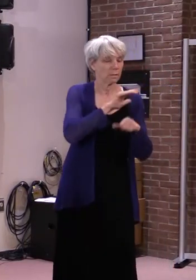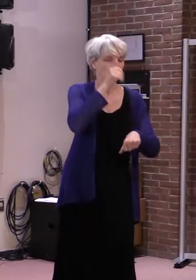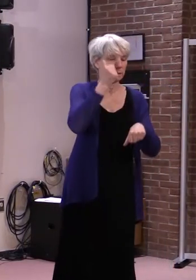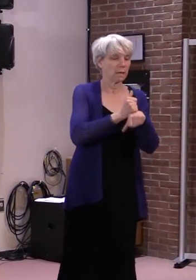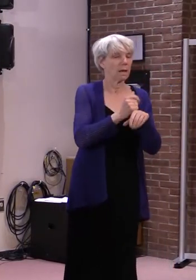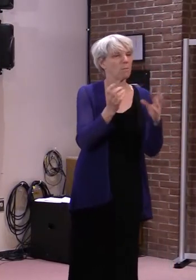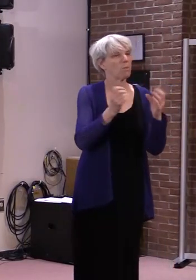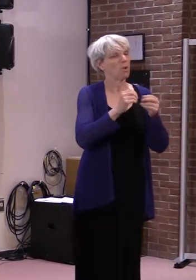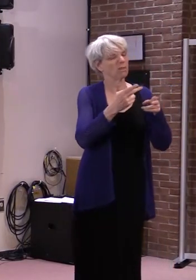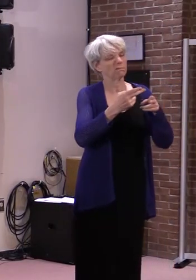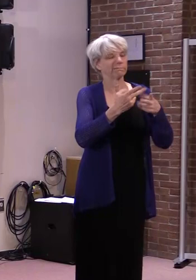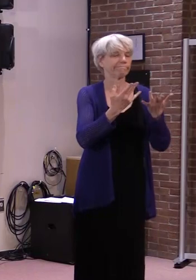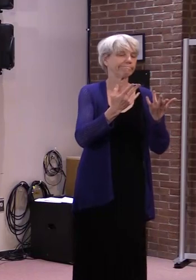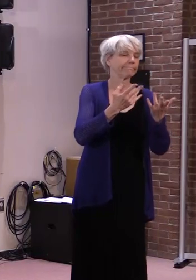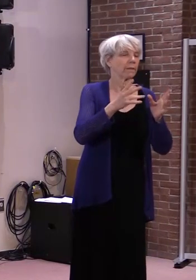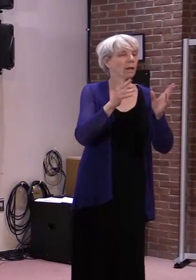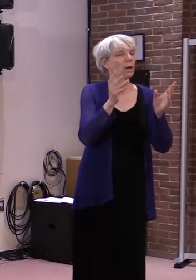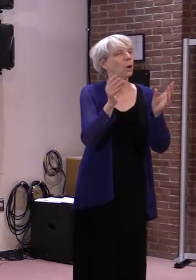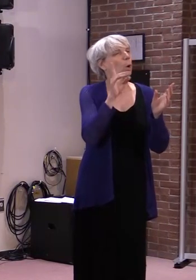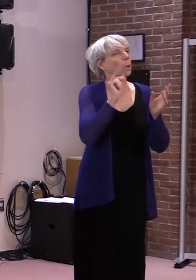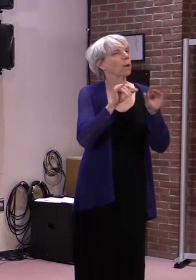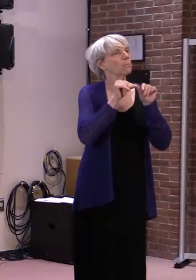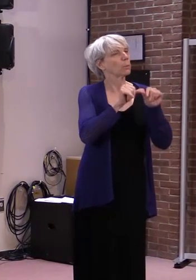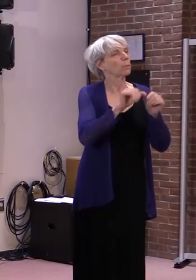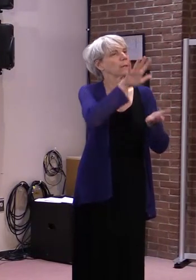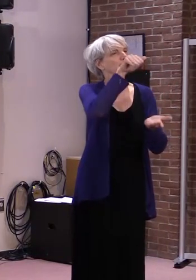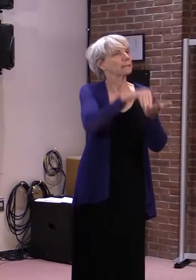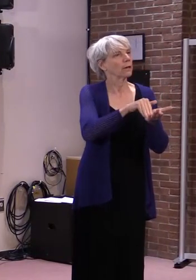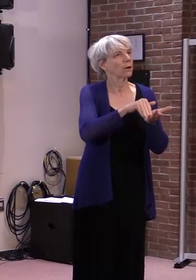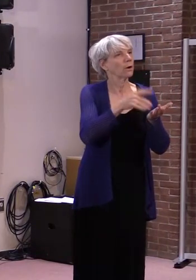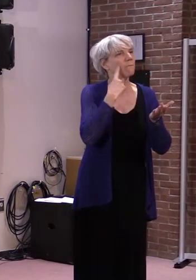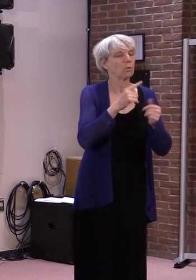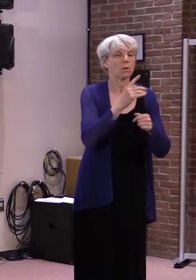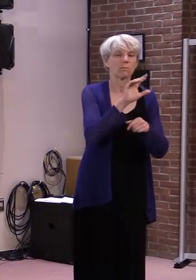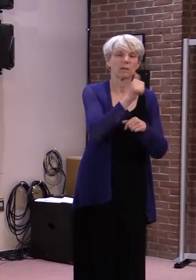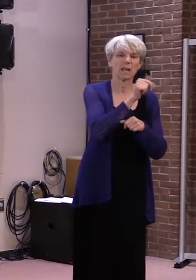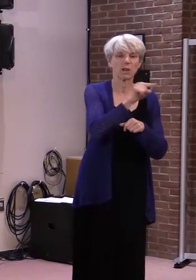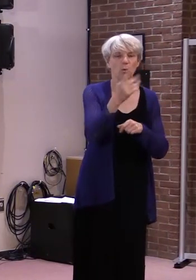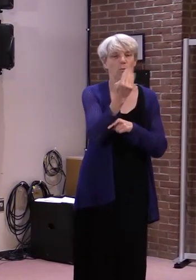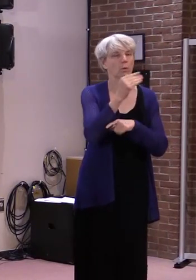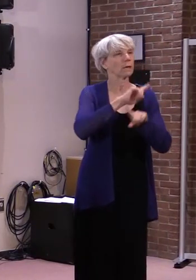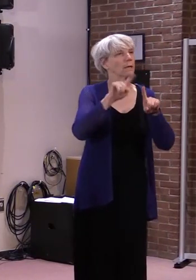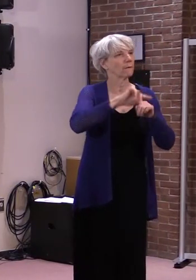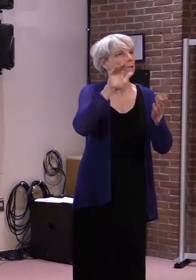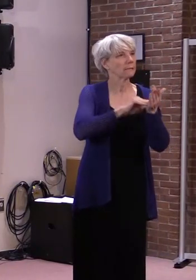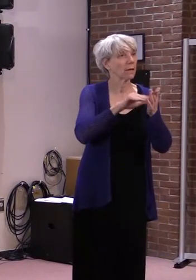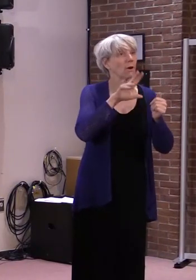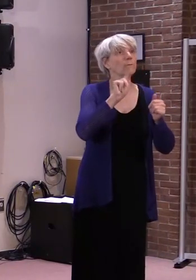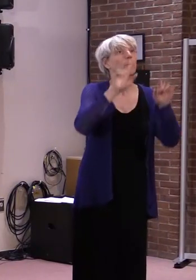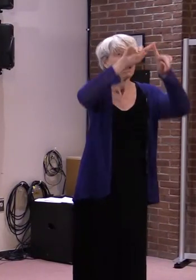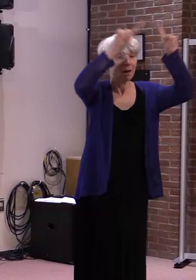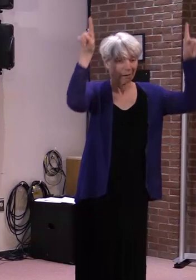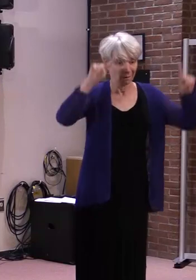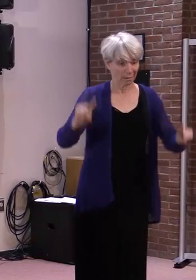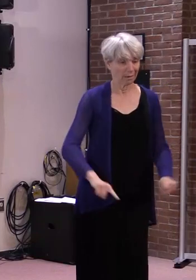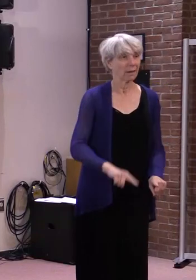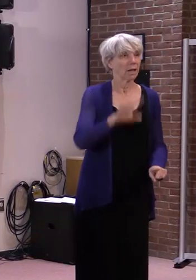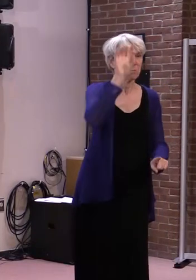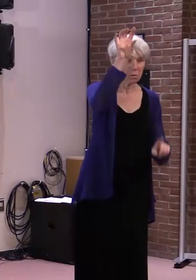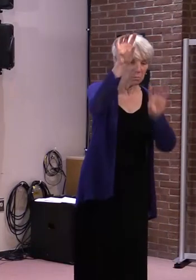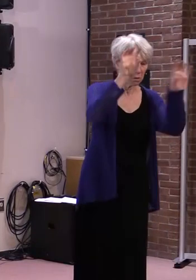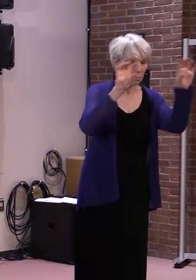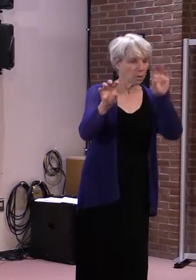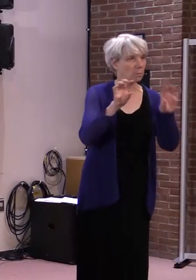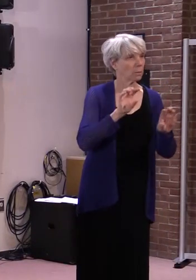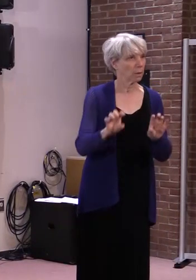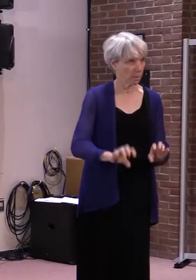regional COVID resource centers where both testing and vaccinations will be readily available. Each